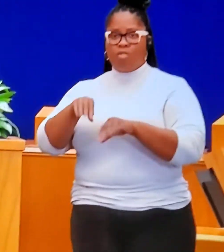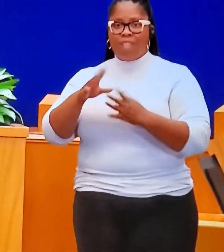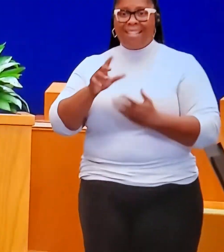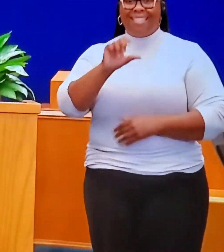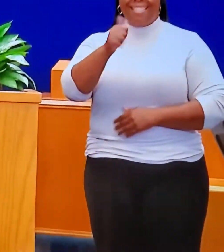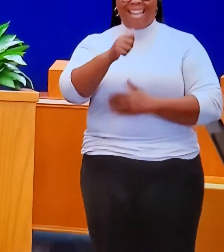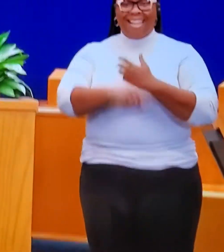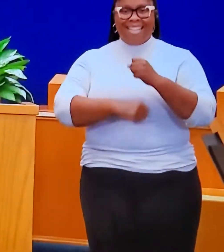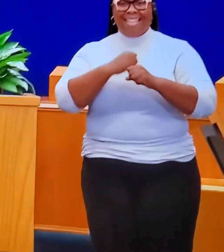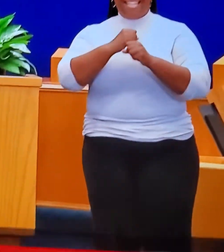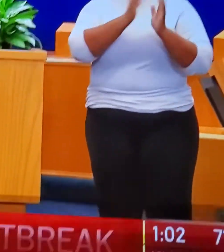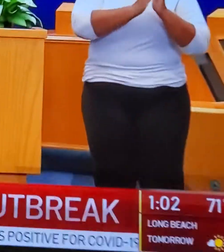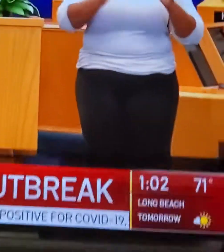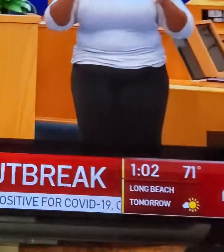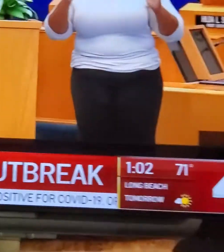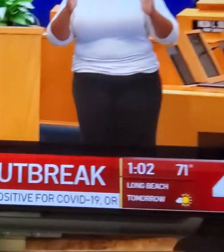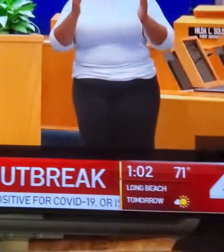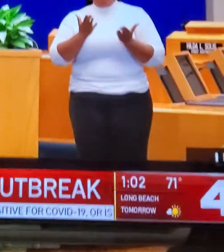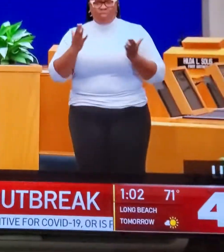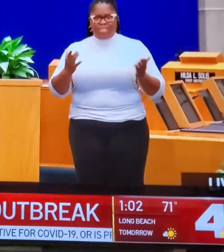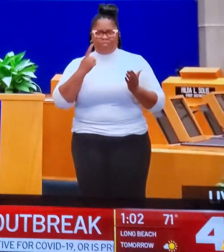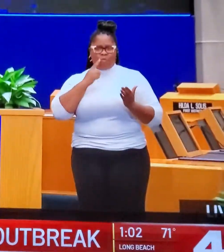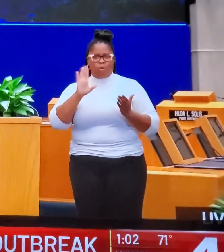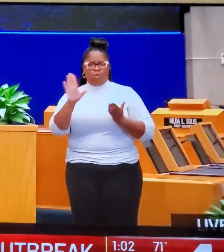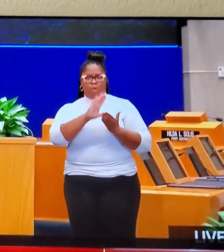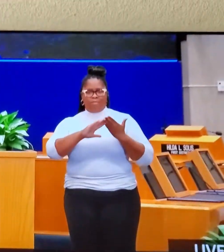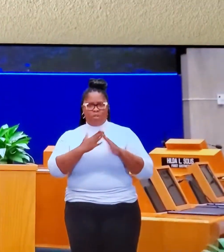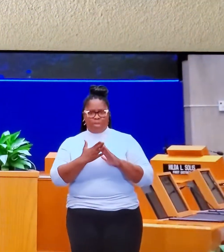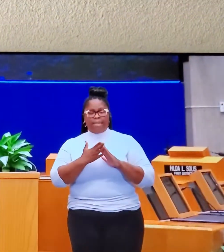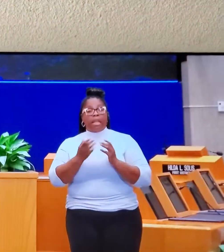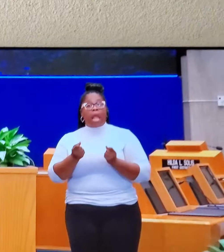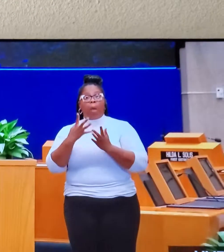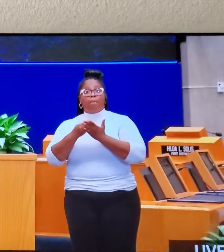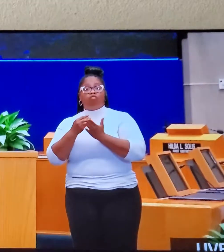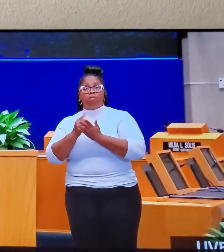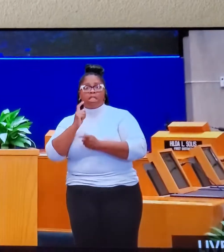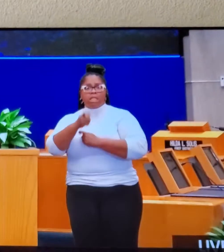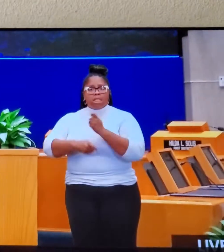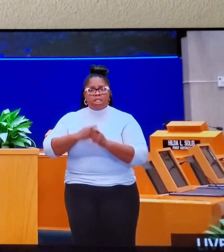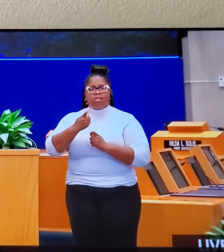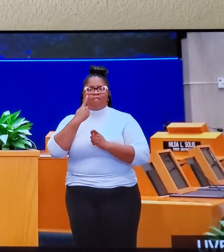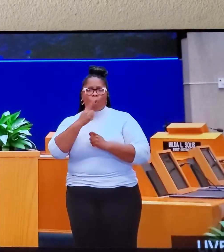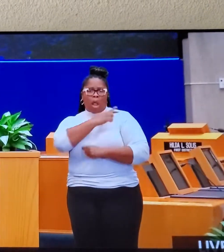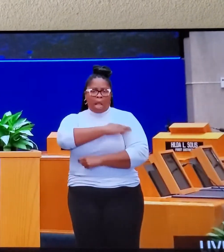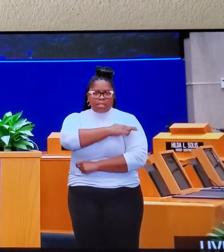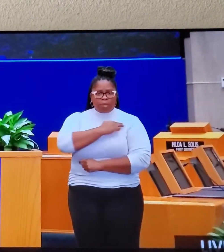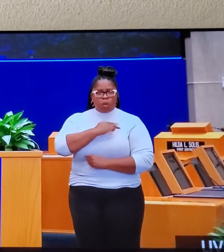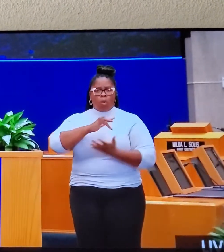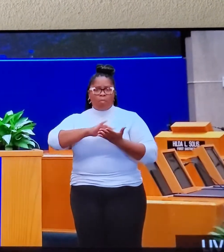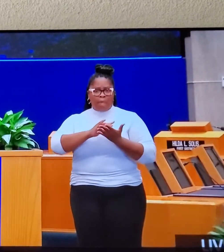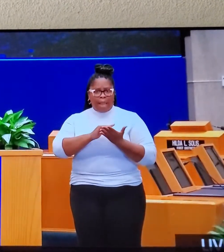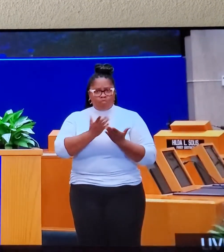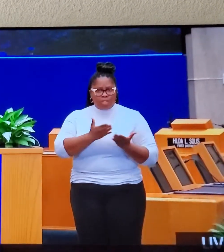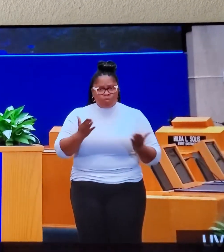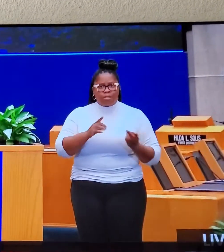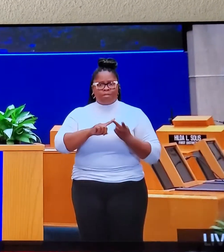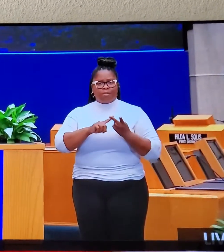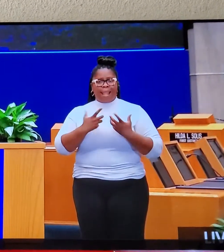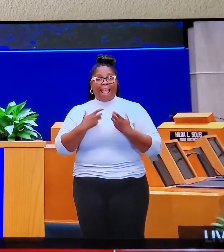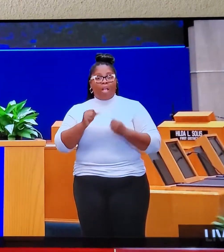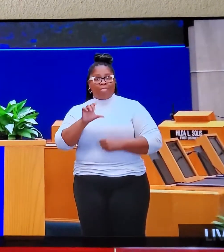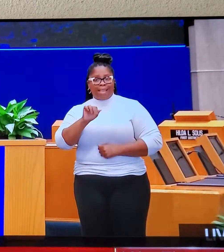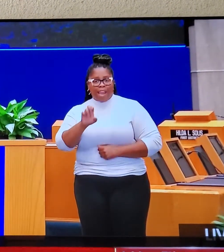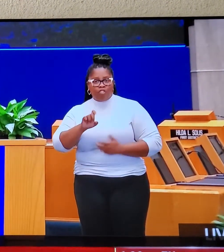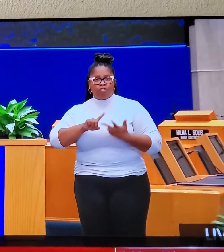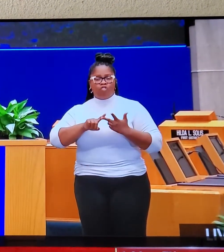community. The amount of funding our neighborhoods receive to support hospital and medical resources, healthcare services, child